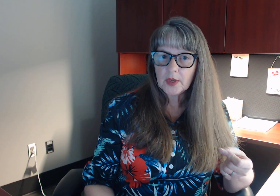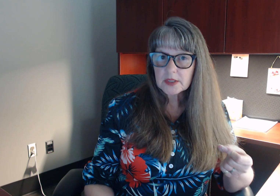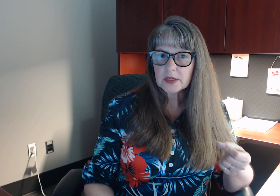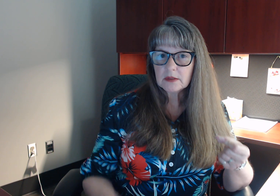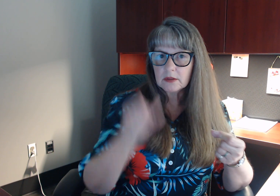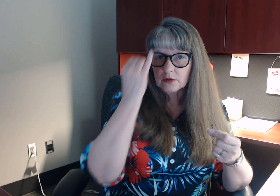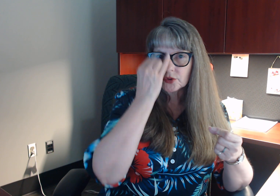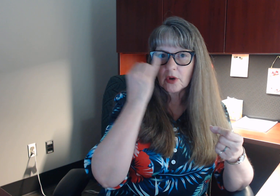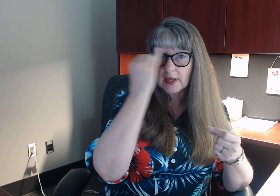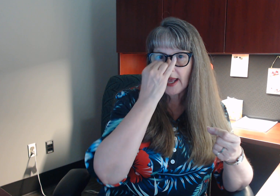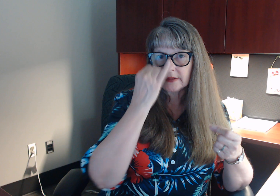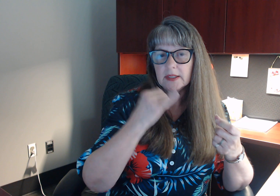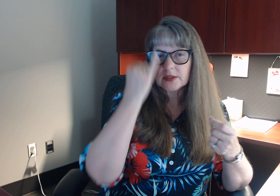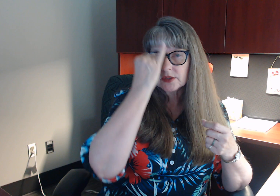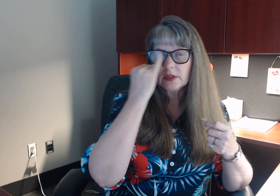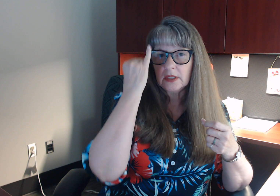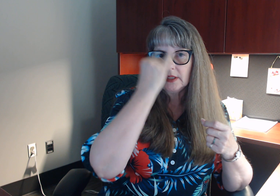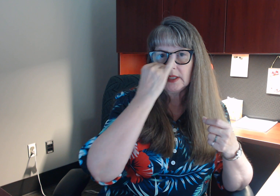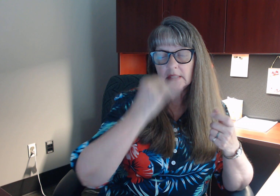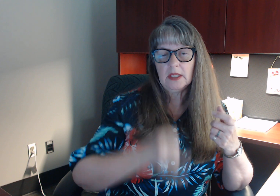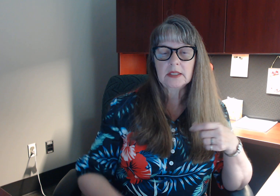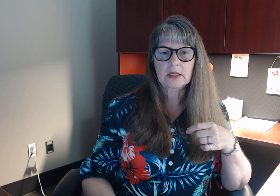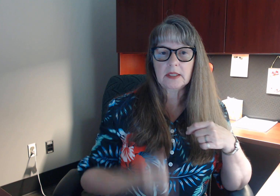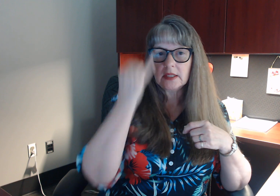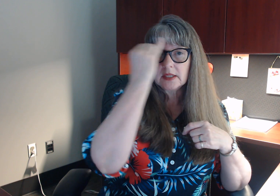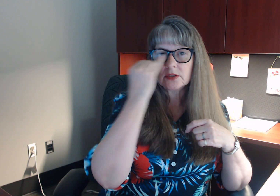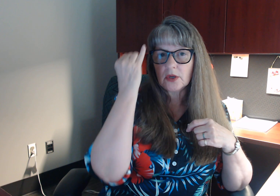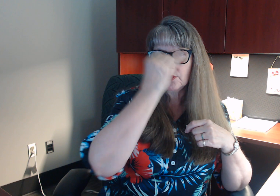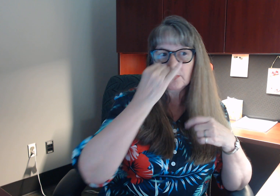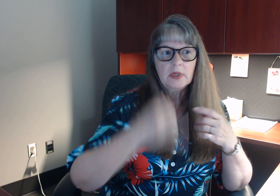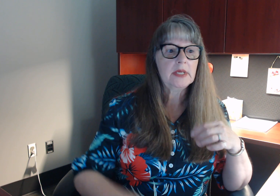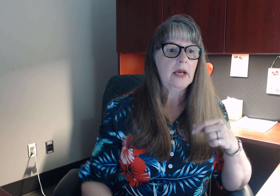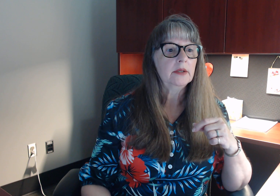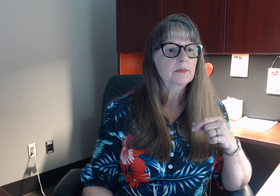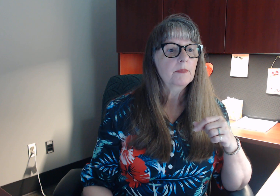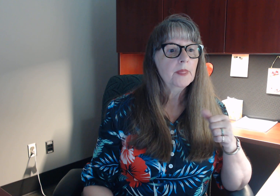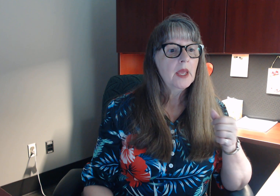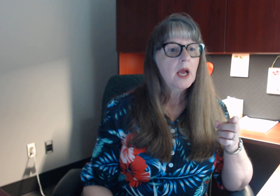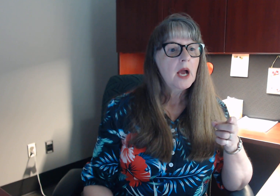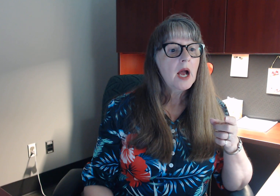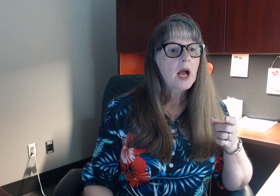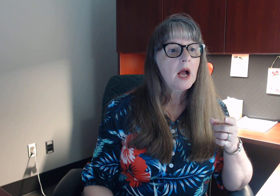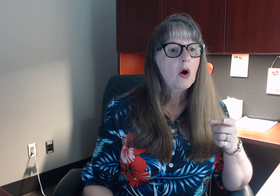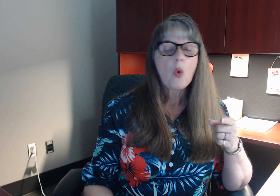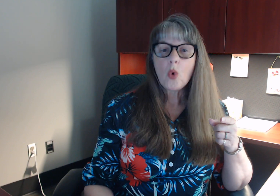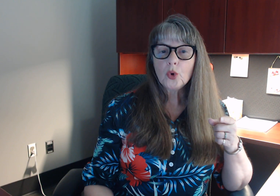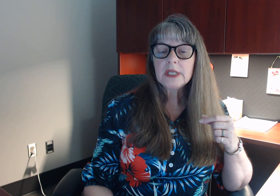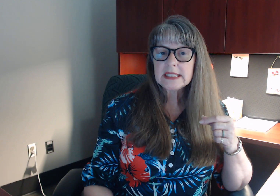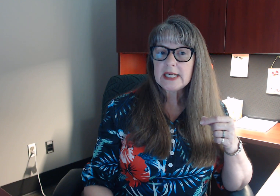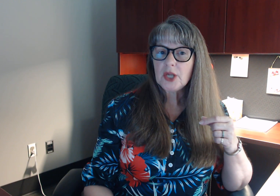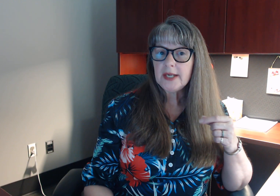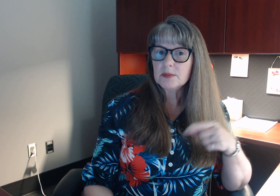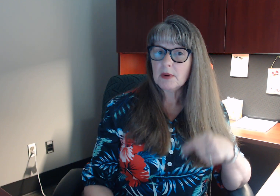influence, that they're strong Catholics in Italy, so Italian. Or you could say Chinese. Remember we